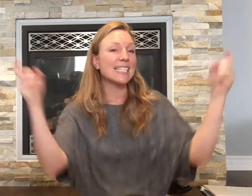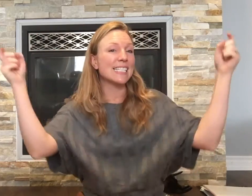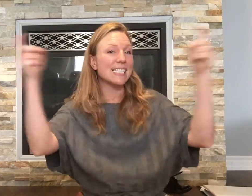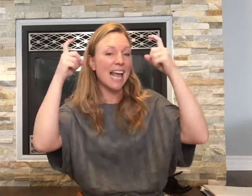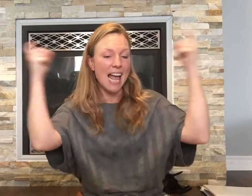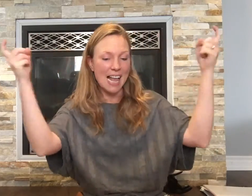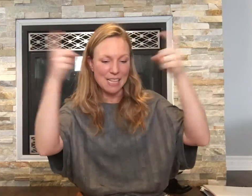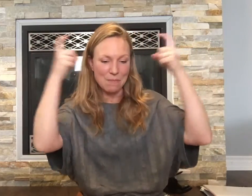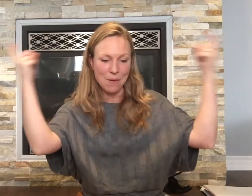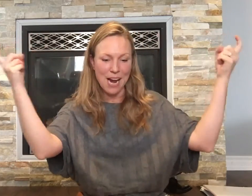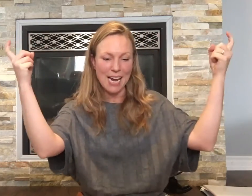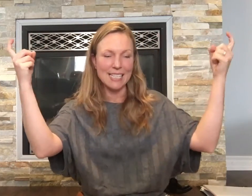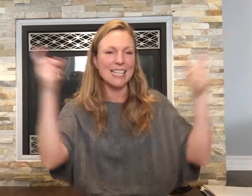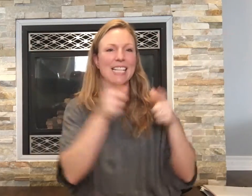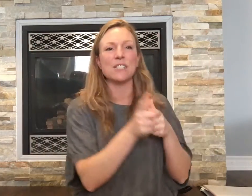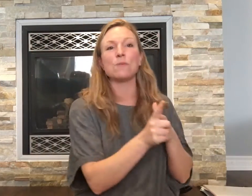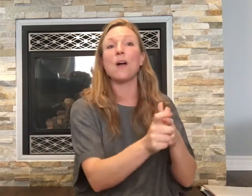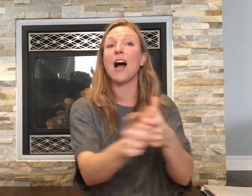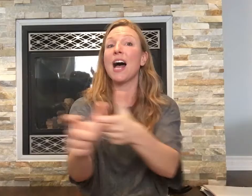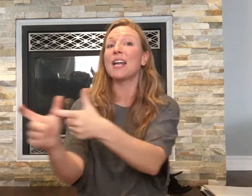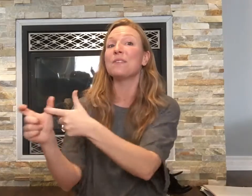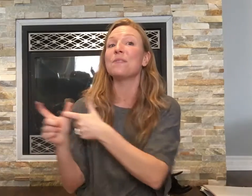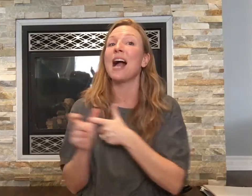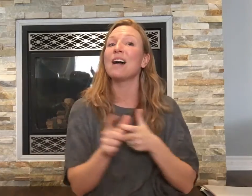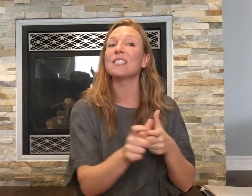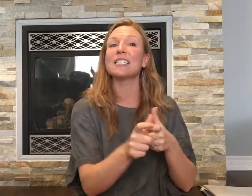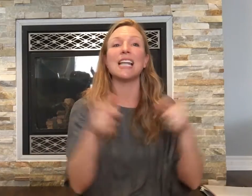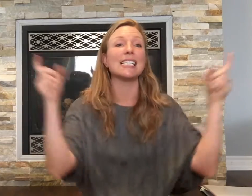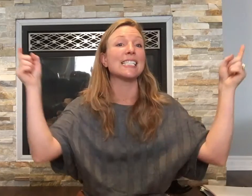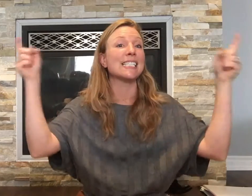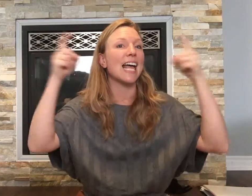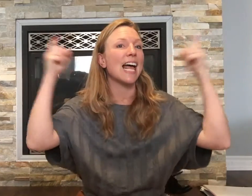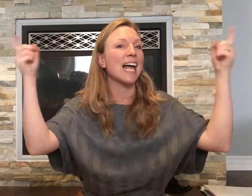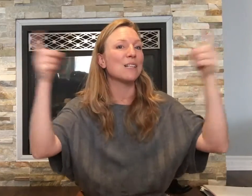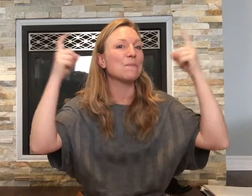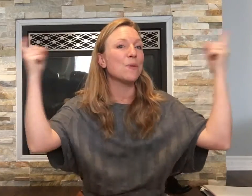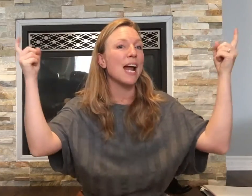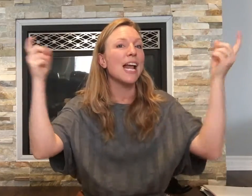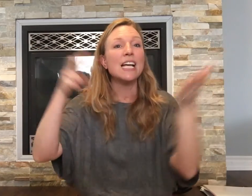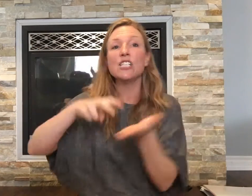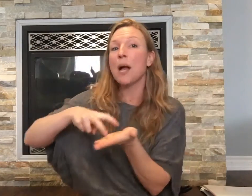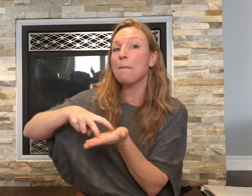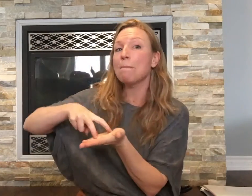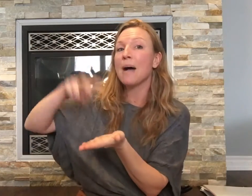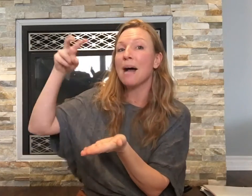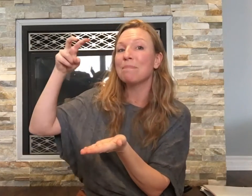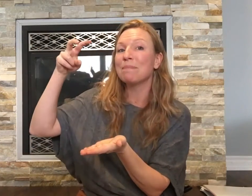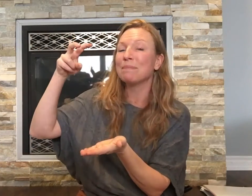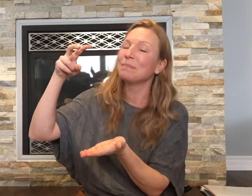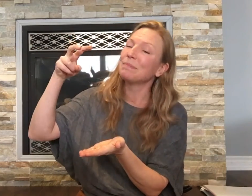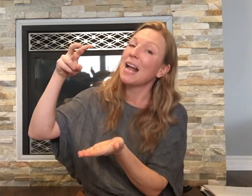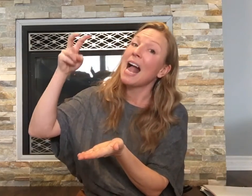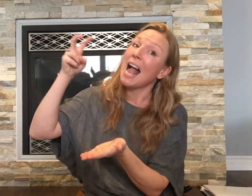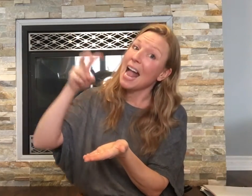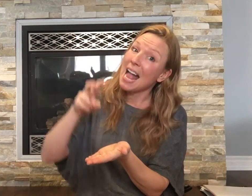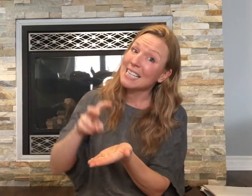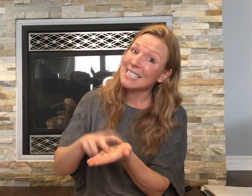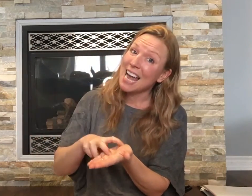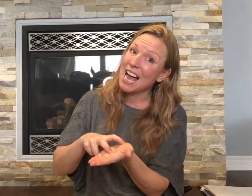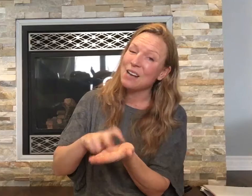Let's celebrate. Let's run around. Let's celebrate. Jump up And